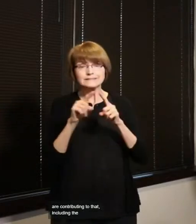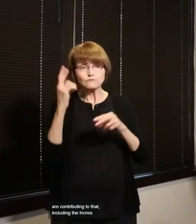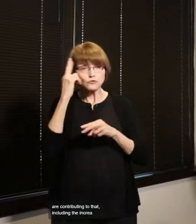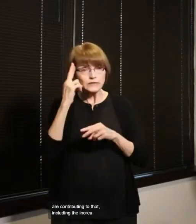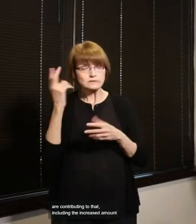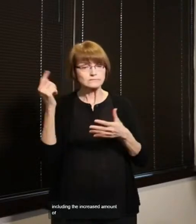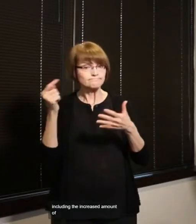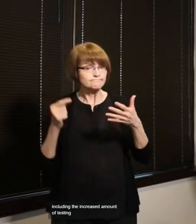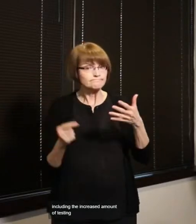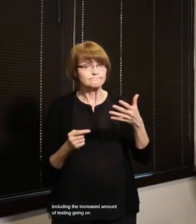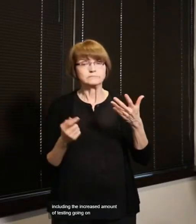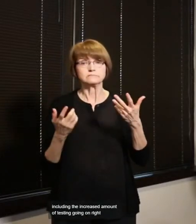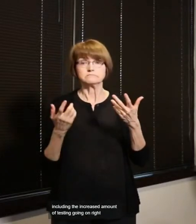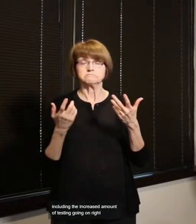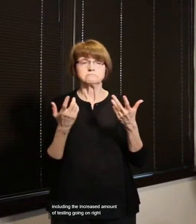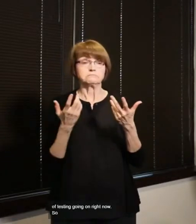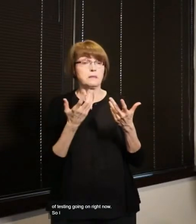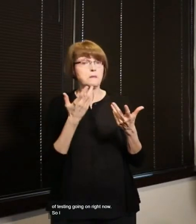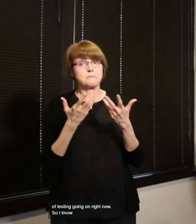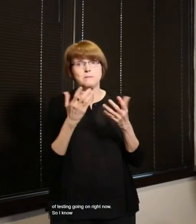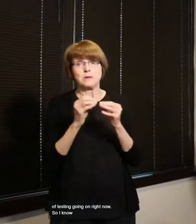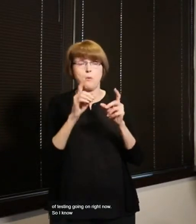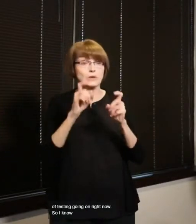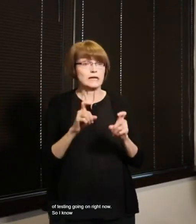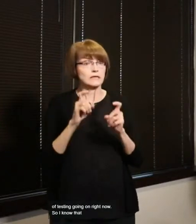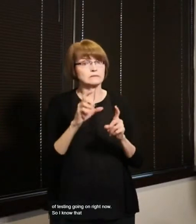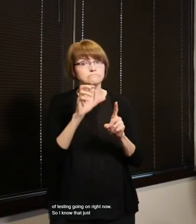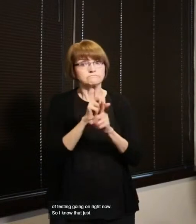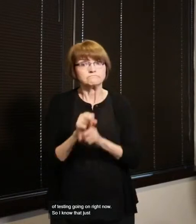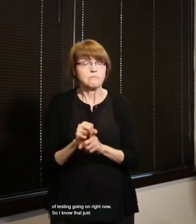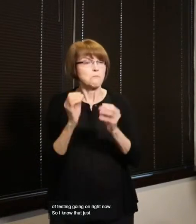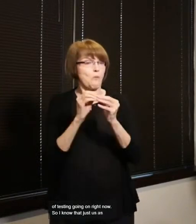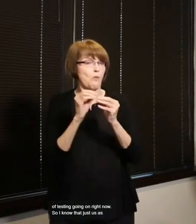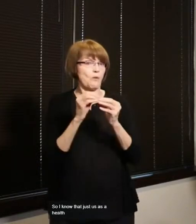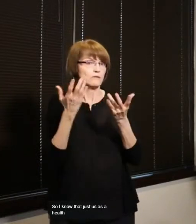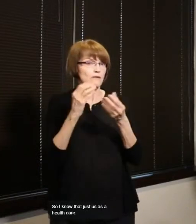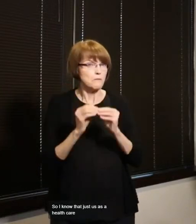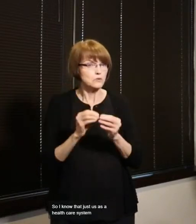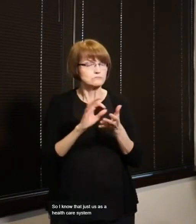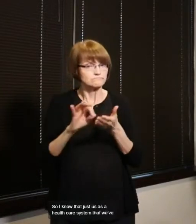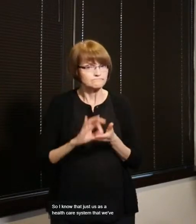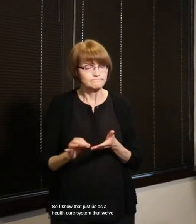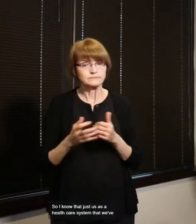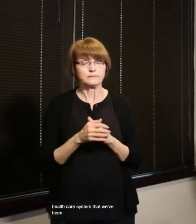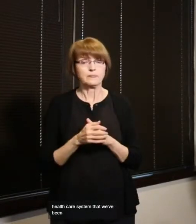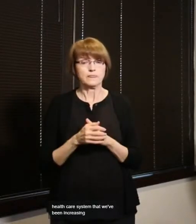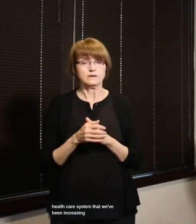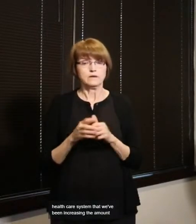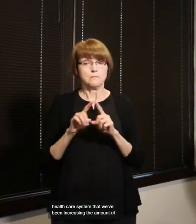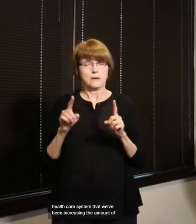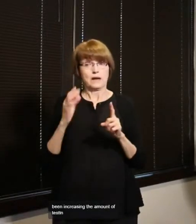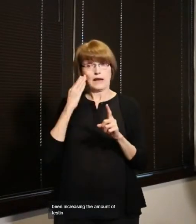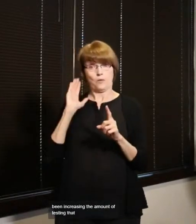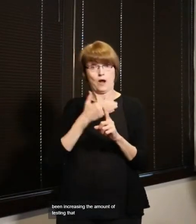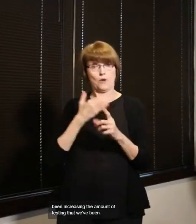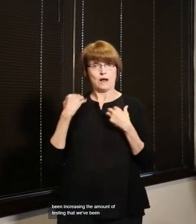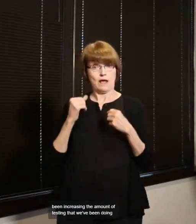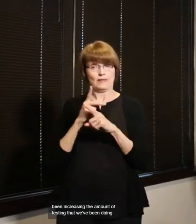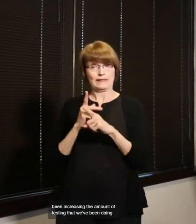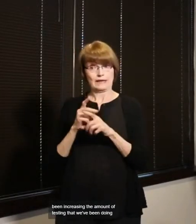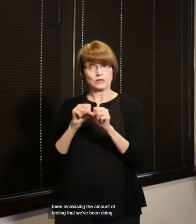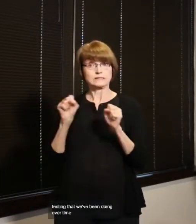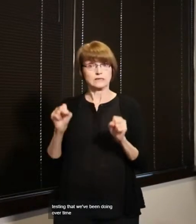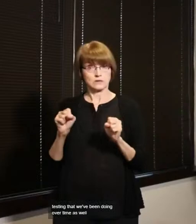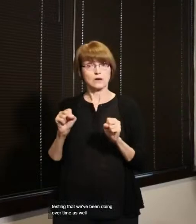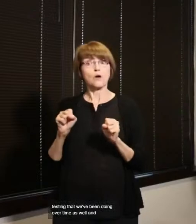of testing going on right now. So I know that just us as a healthcare system, that we've been increasing the amount of testing that we've been doing over time